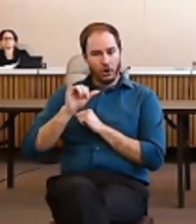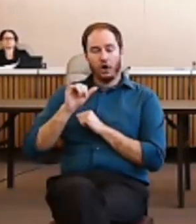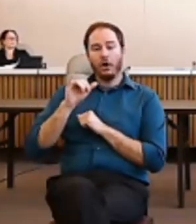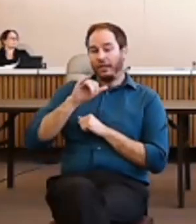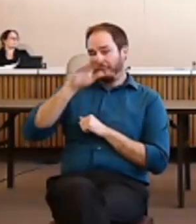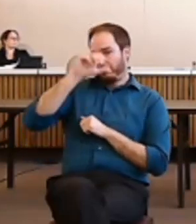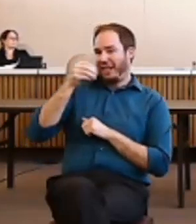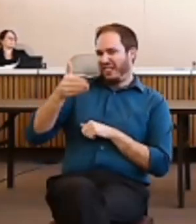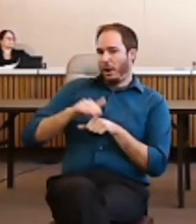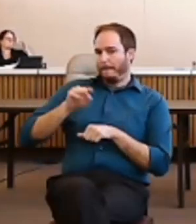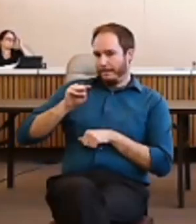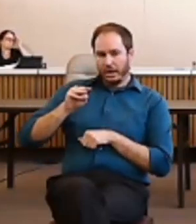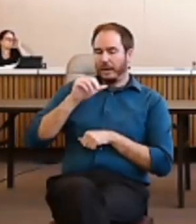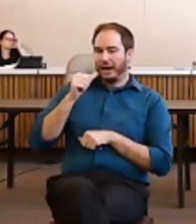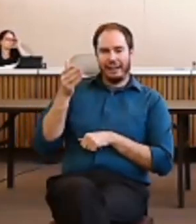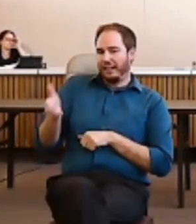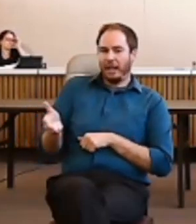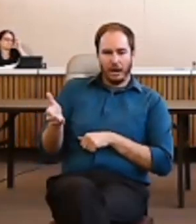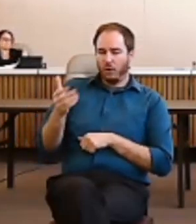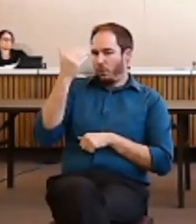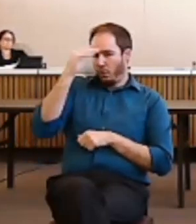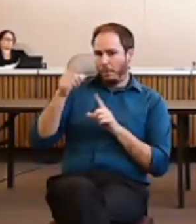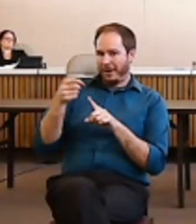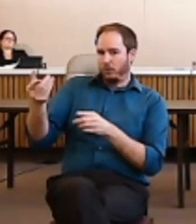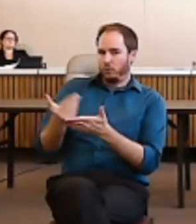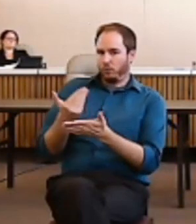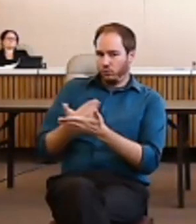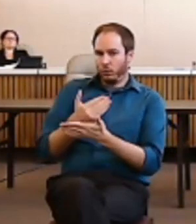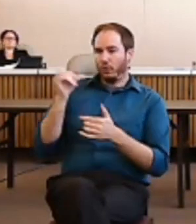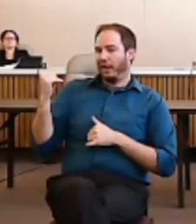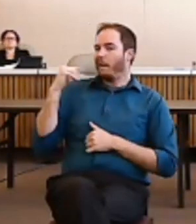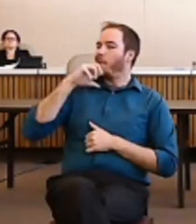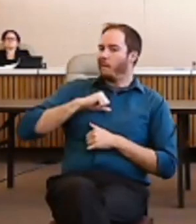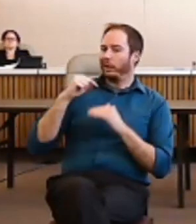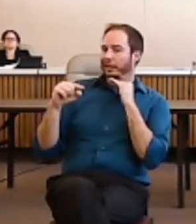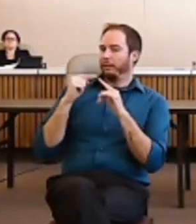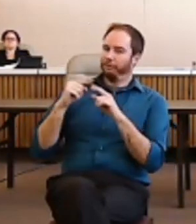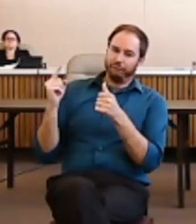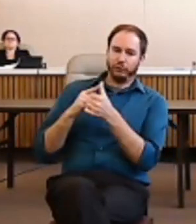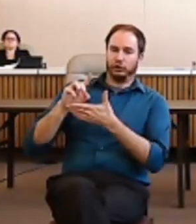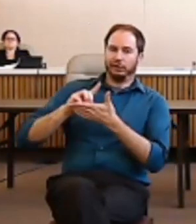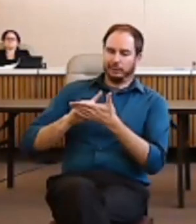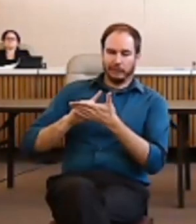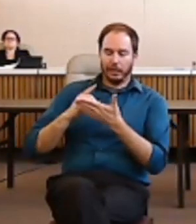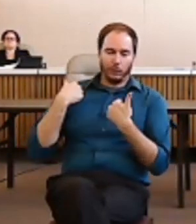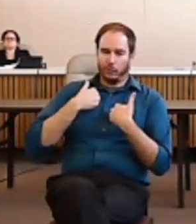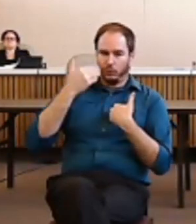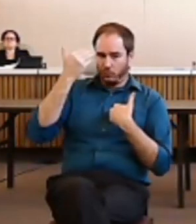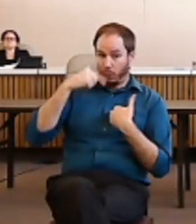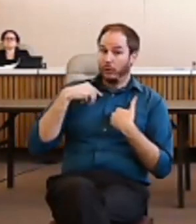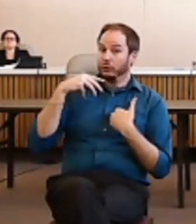at the workshop on Monday. He was not present. So he did not hear the discussion. He did not hear. So